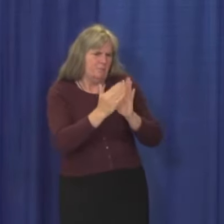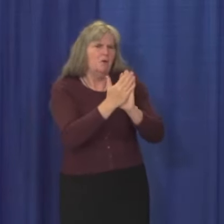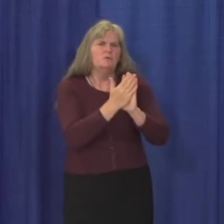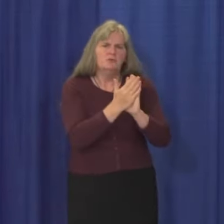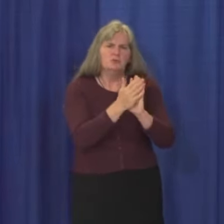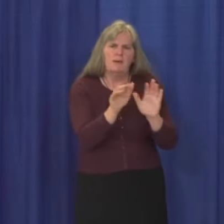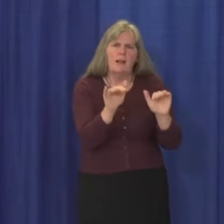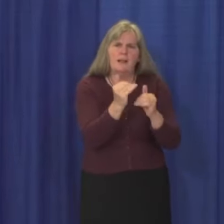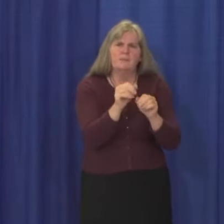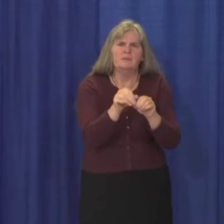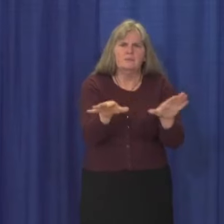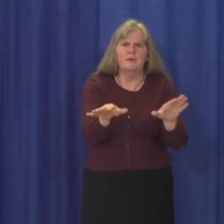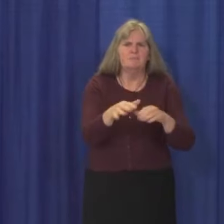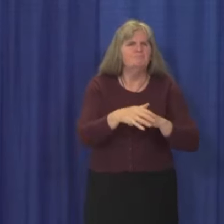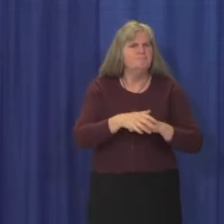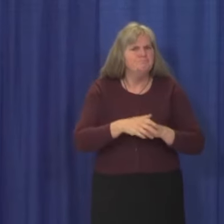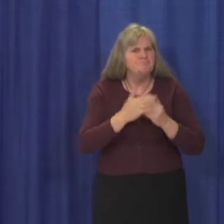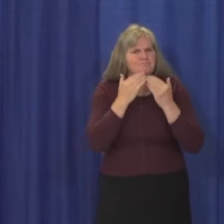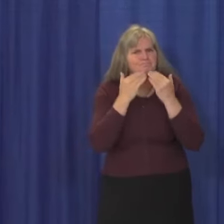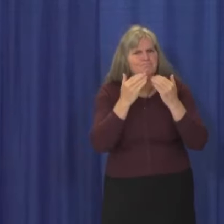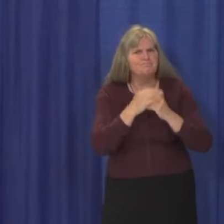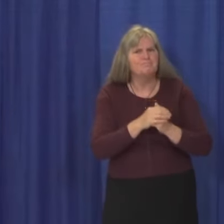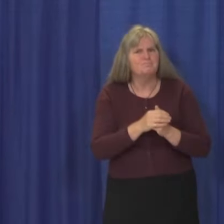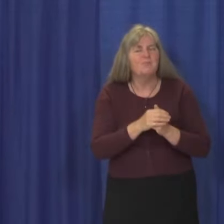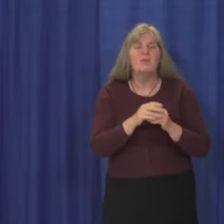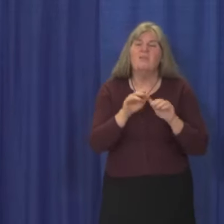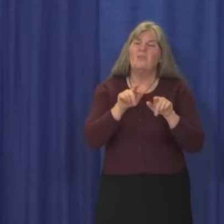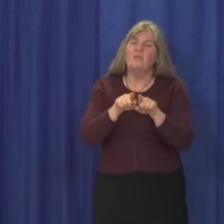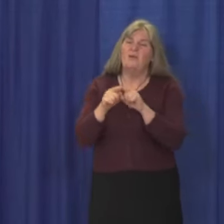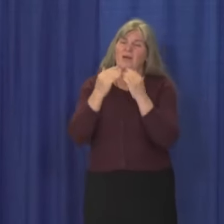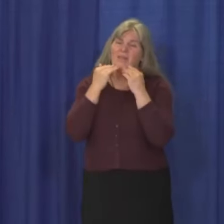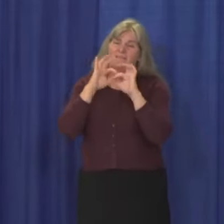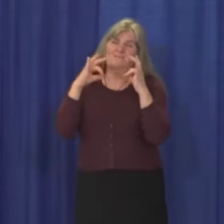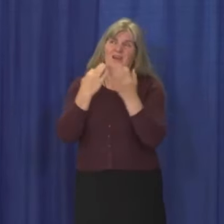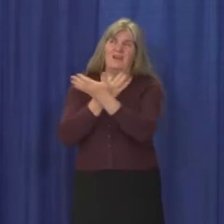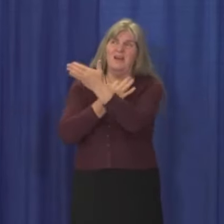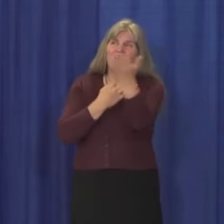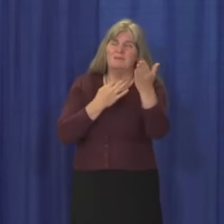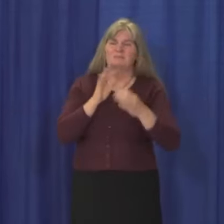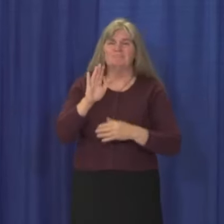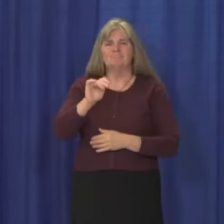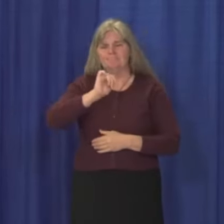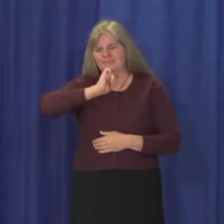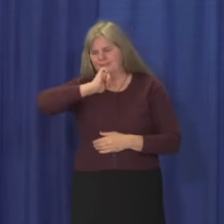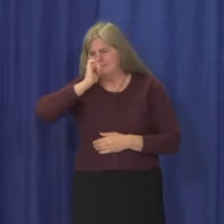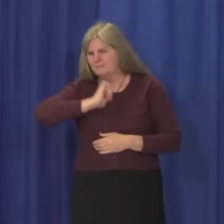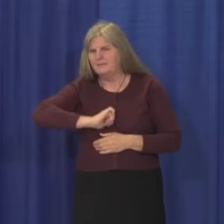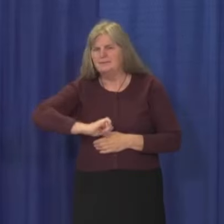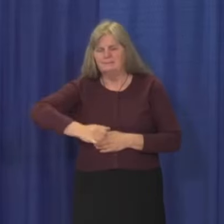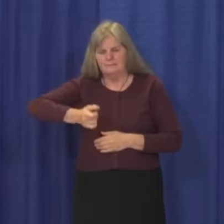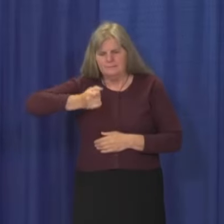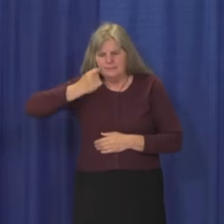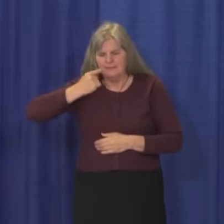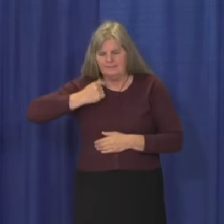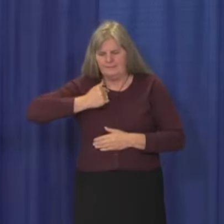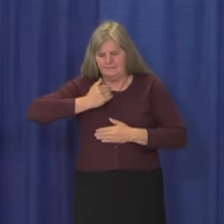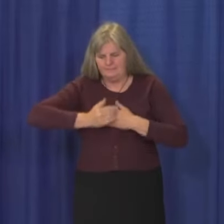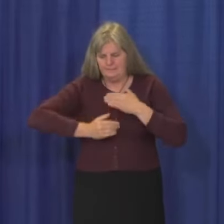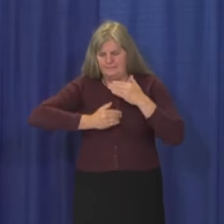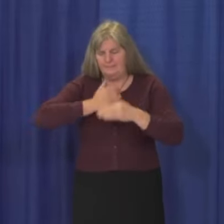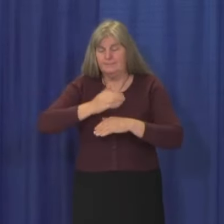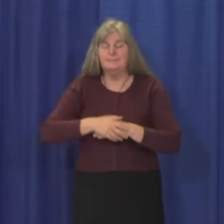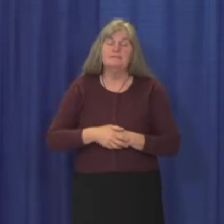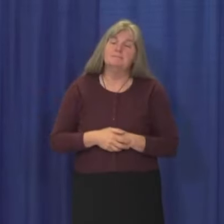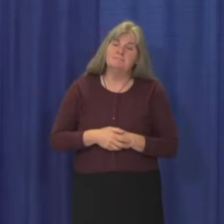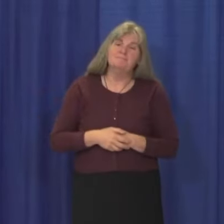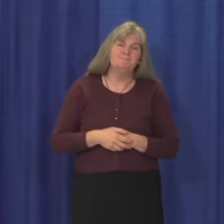very much. I also want to thank all of the families for their patience and understanding as we deal with this situation. I know it hasn't